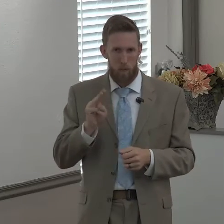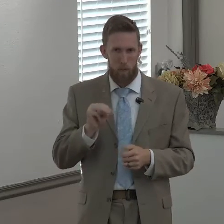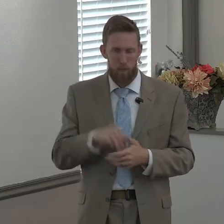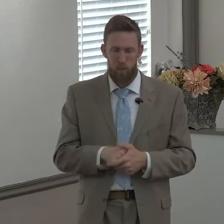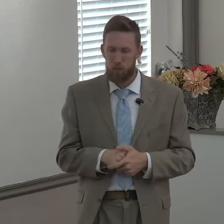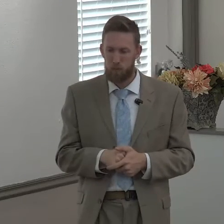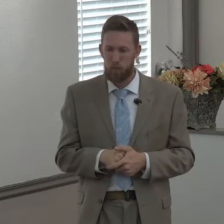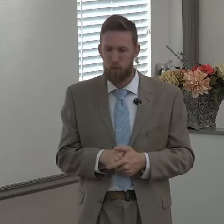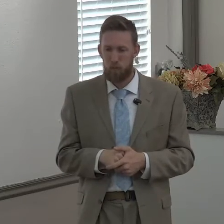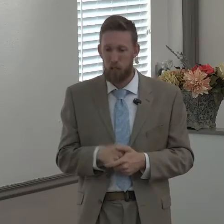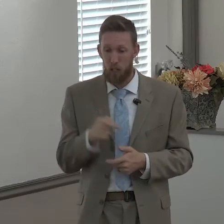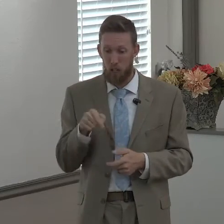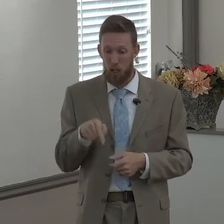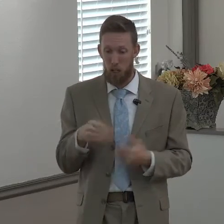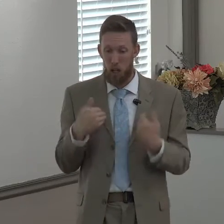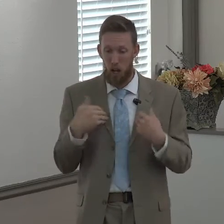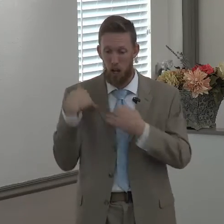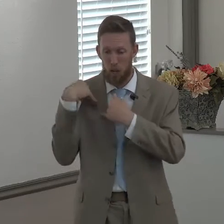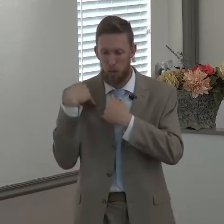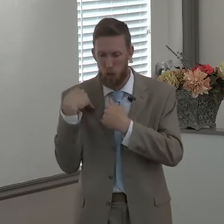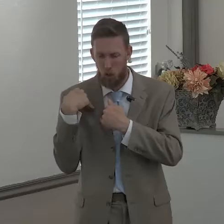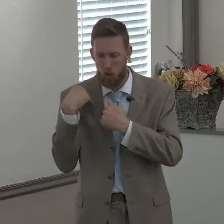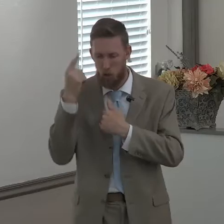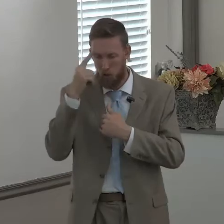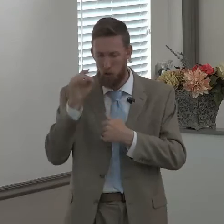You don't love anybody to hell.